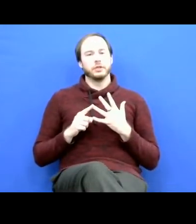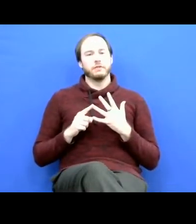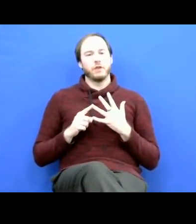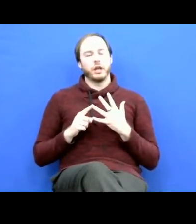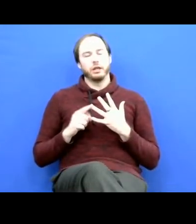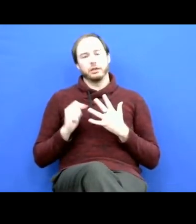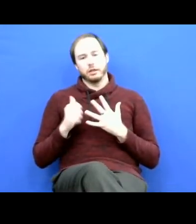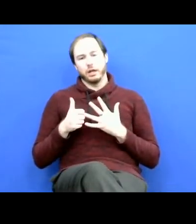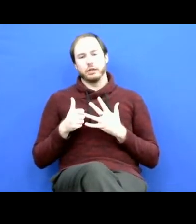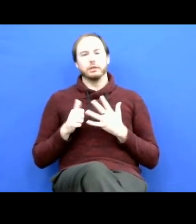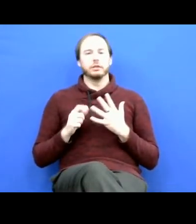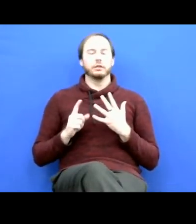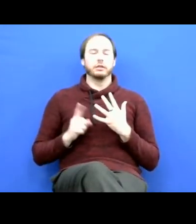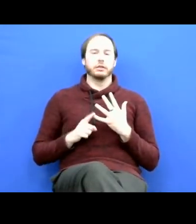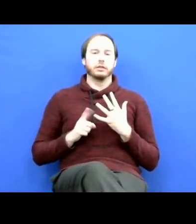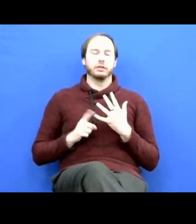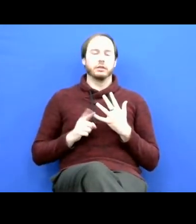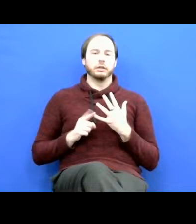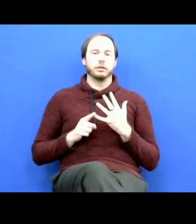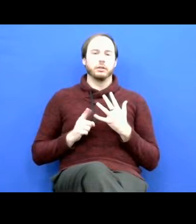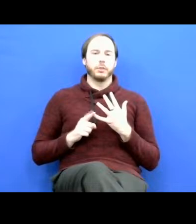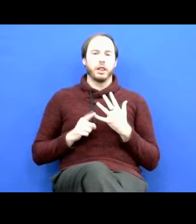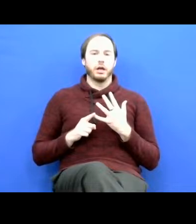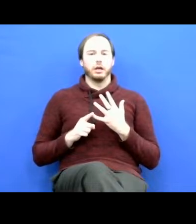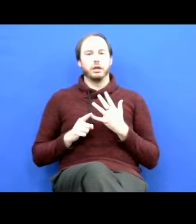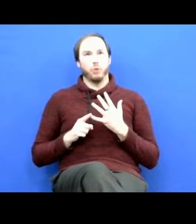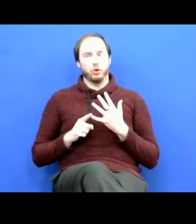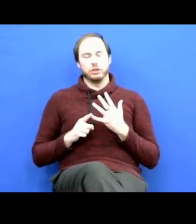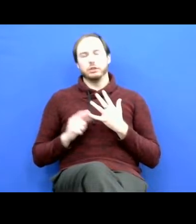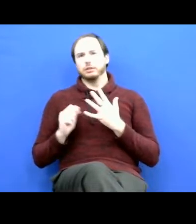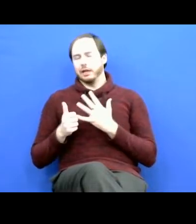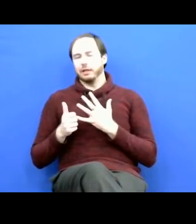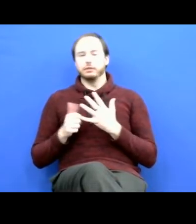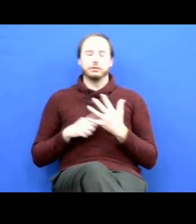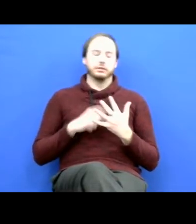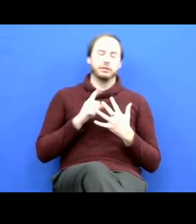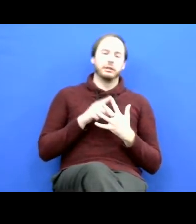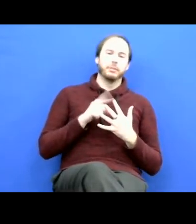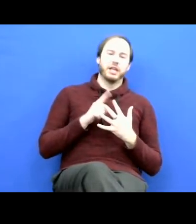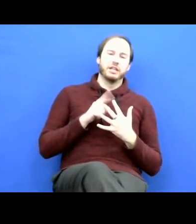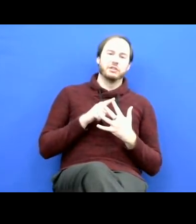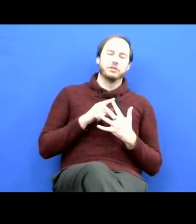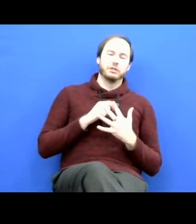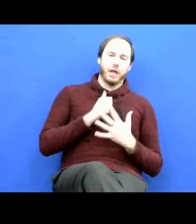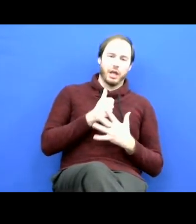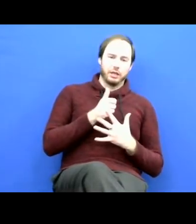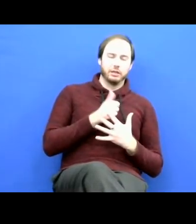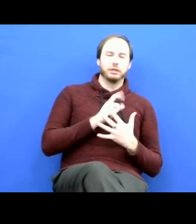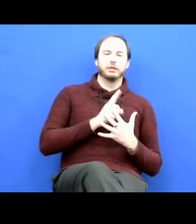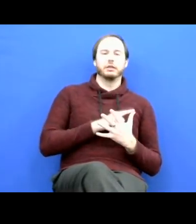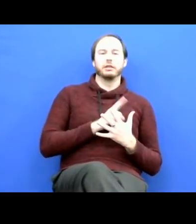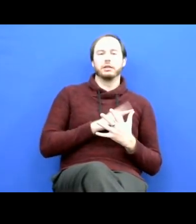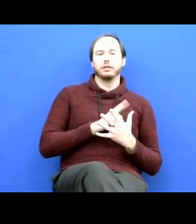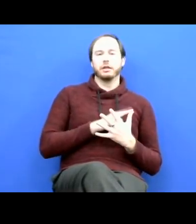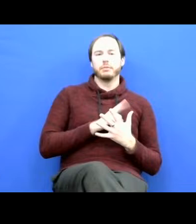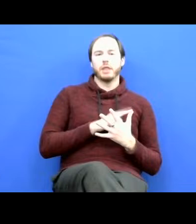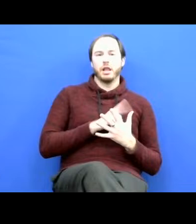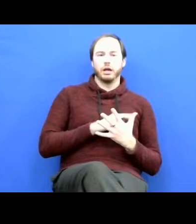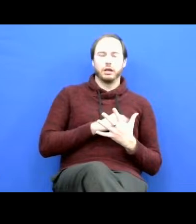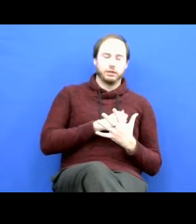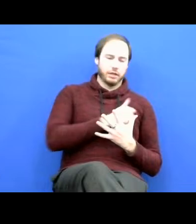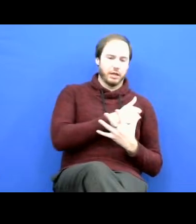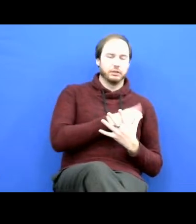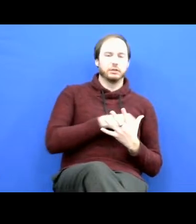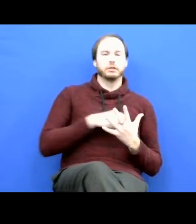Councilmember Safranik, Aye. Councilmember Bolsner, Aye. Councilmember Page, Aye. Councilmember